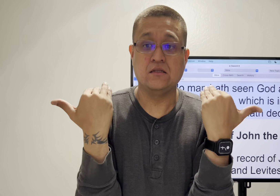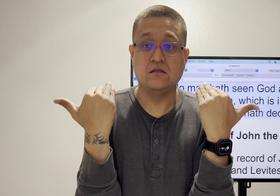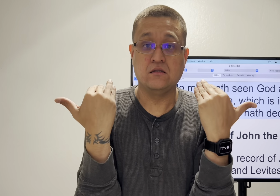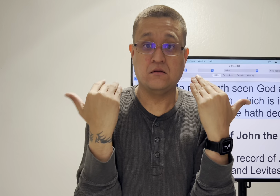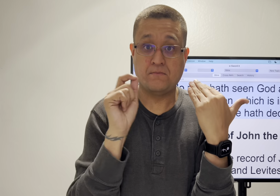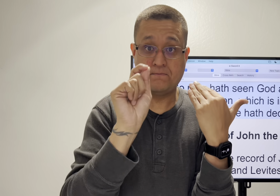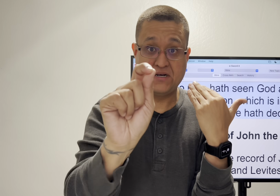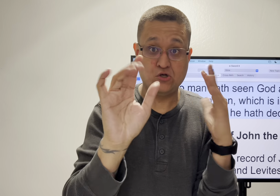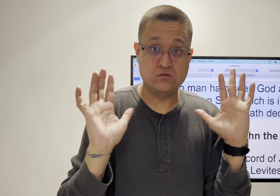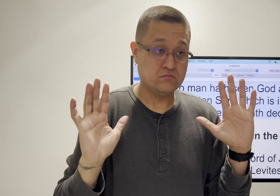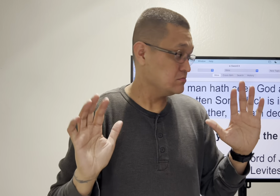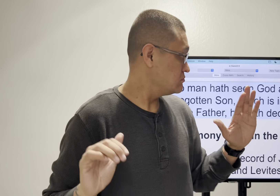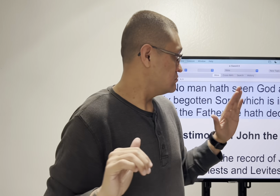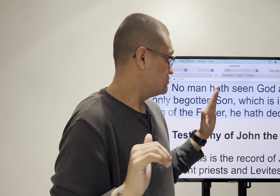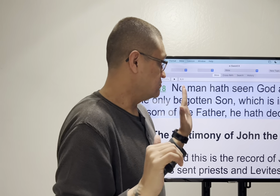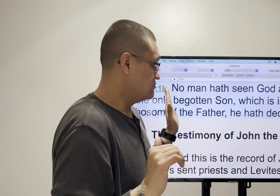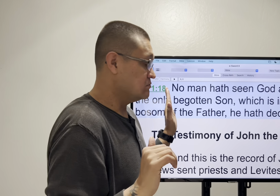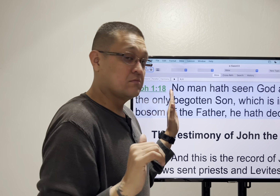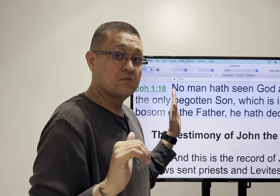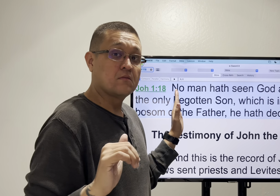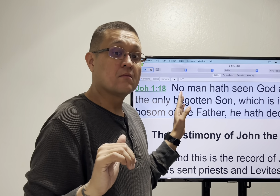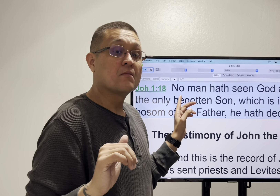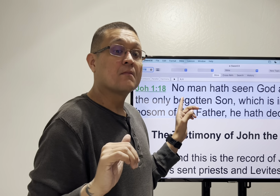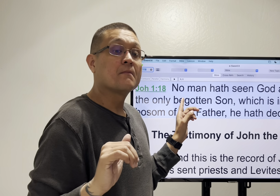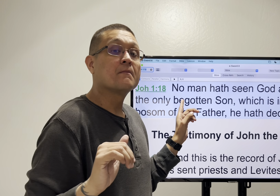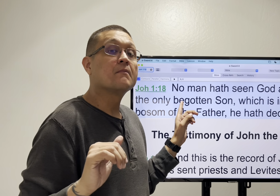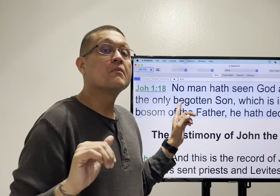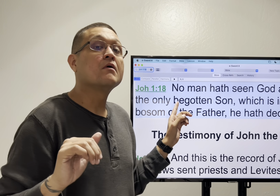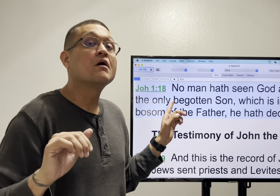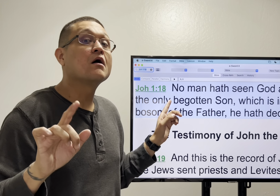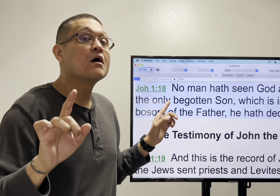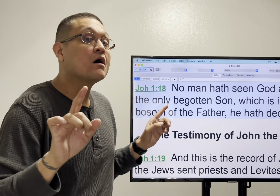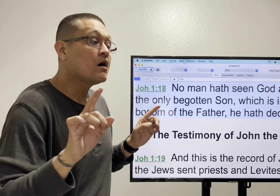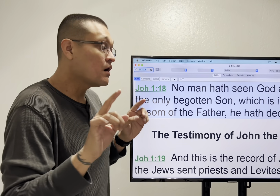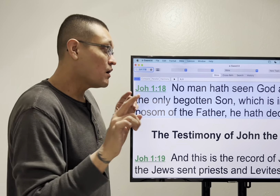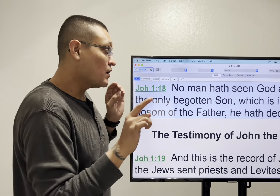There's no possibility about it. It says no man has seen God at any time.